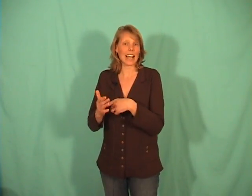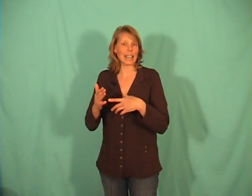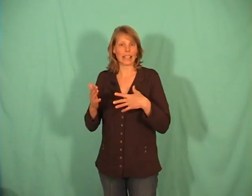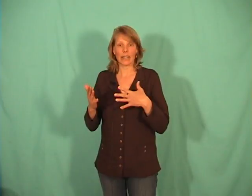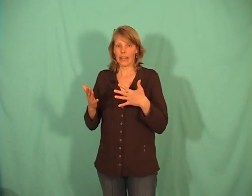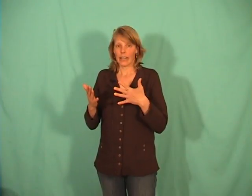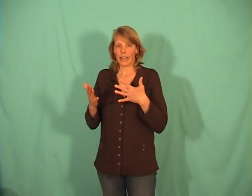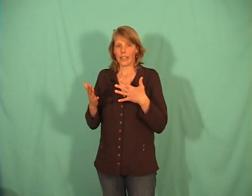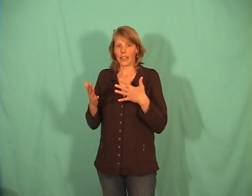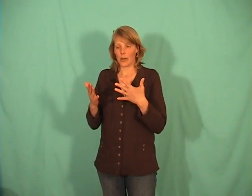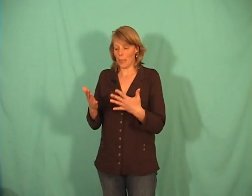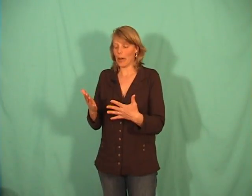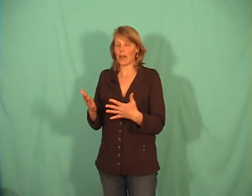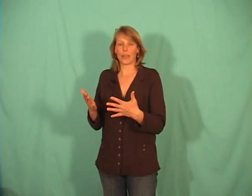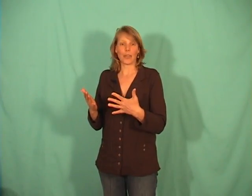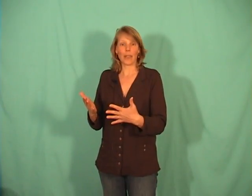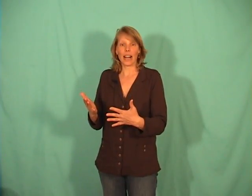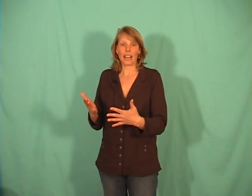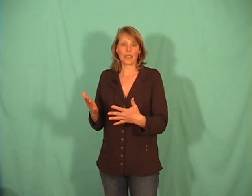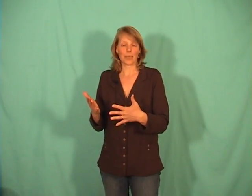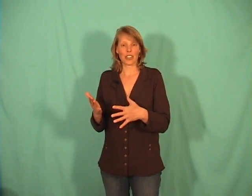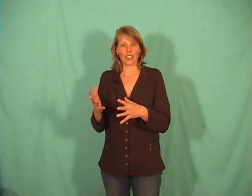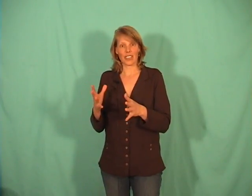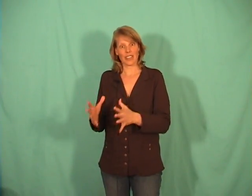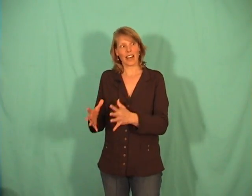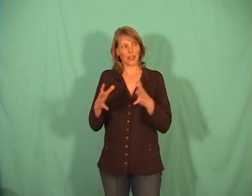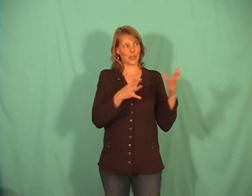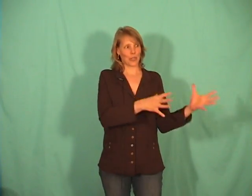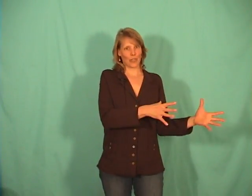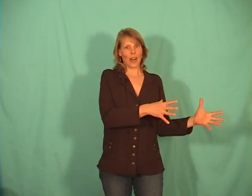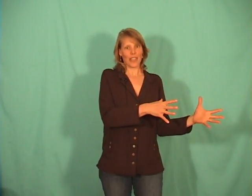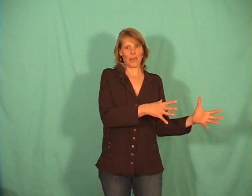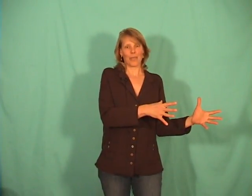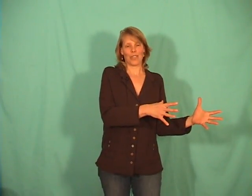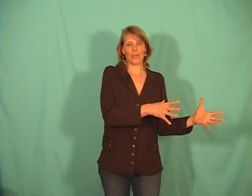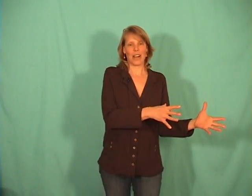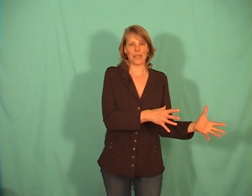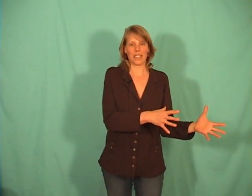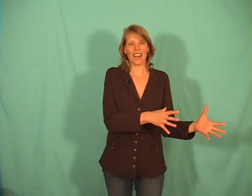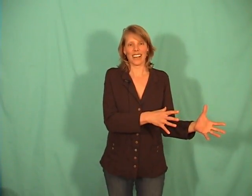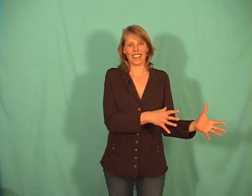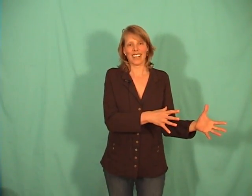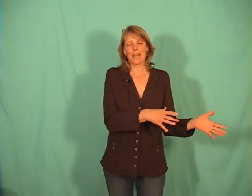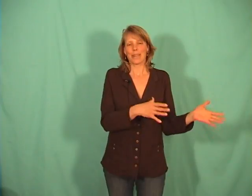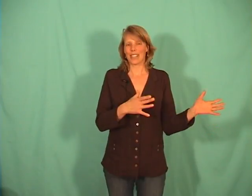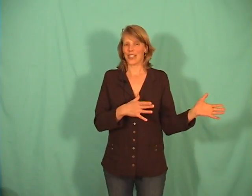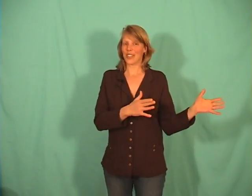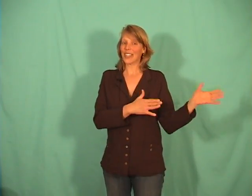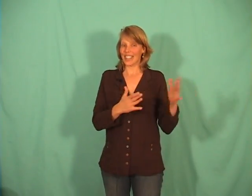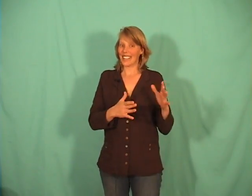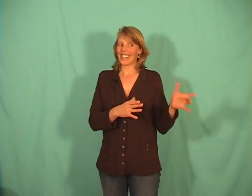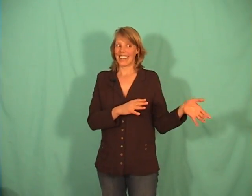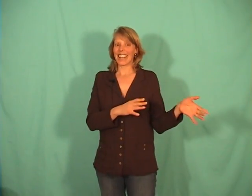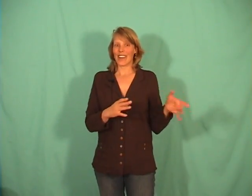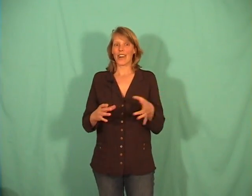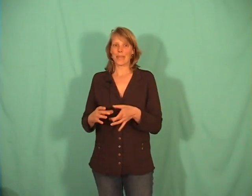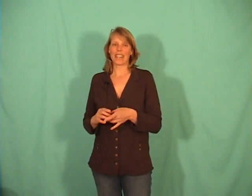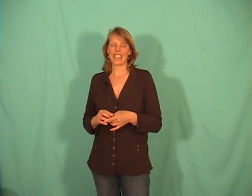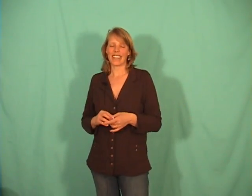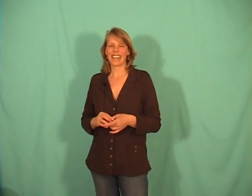signing, bug or grass, which is a sign you taught them when you were outside, because you're going to see that they are making the